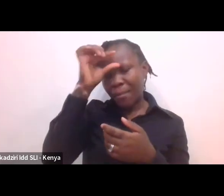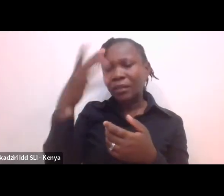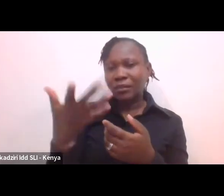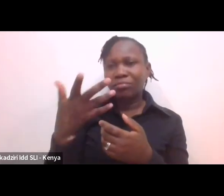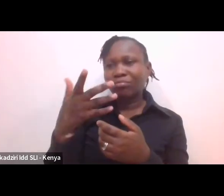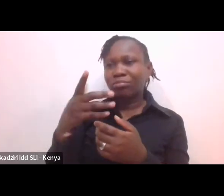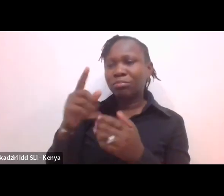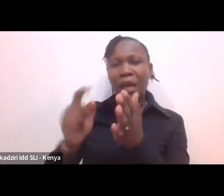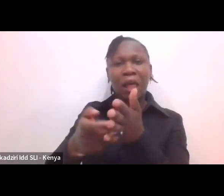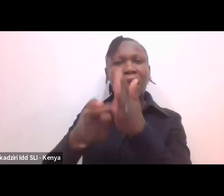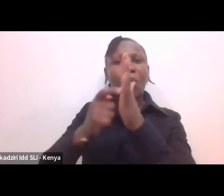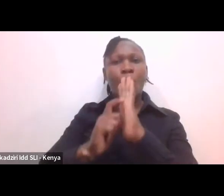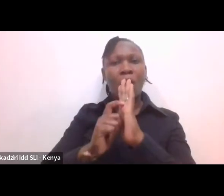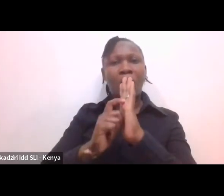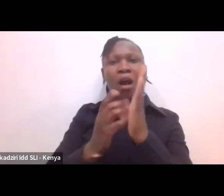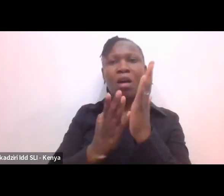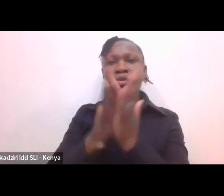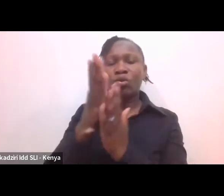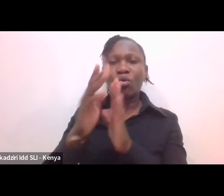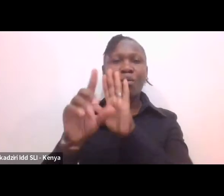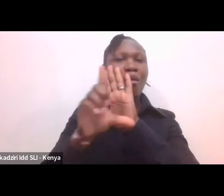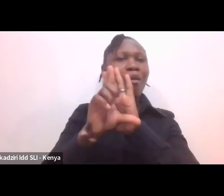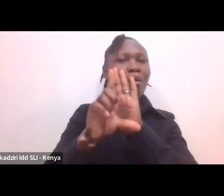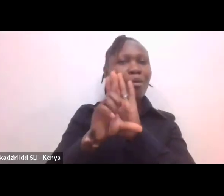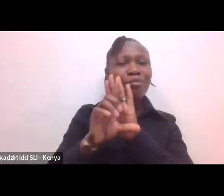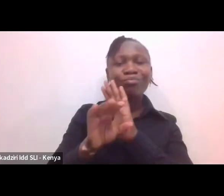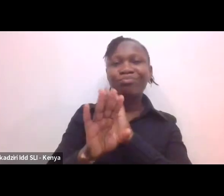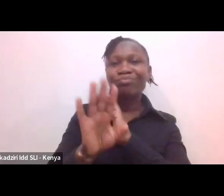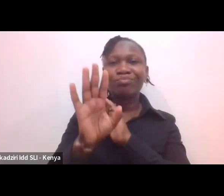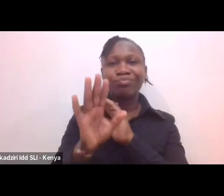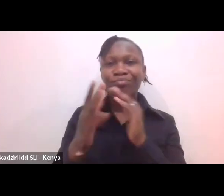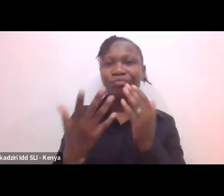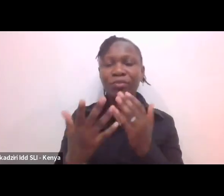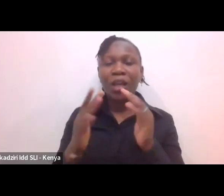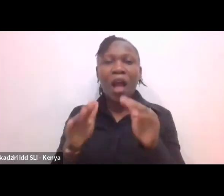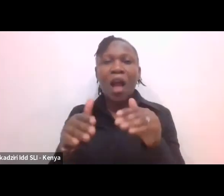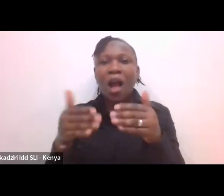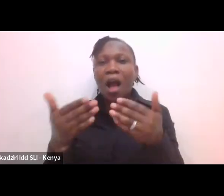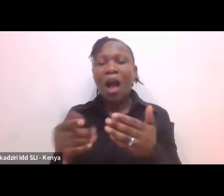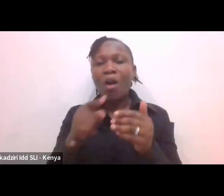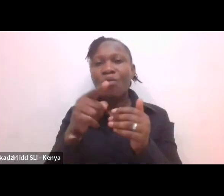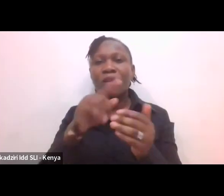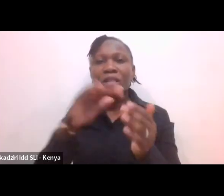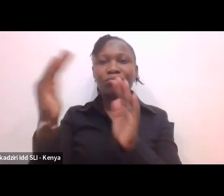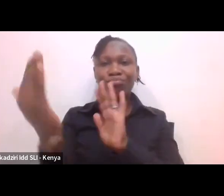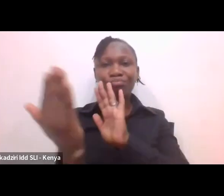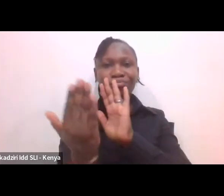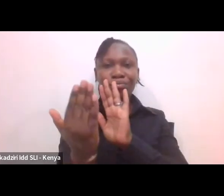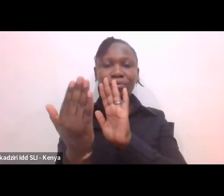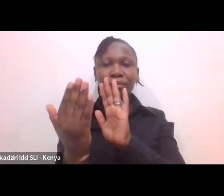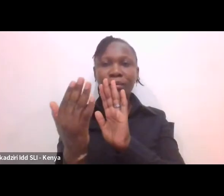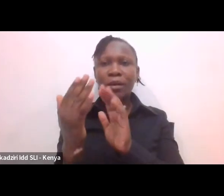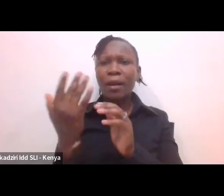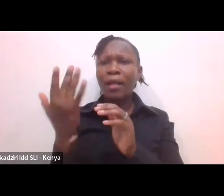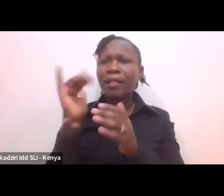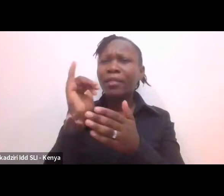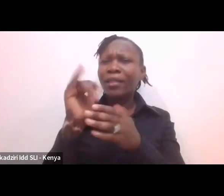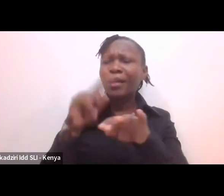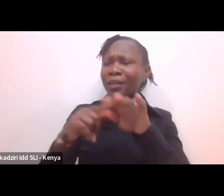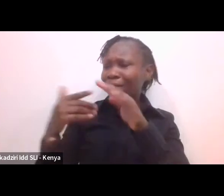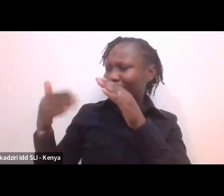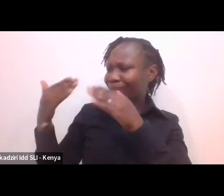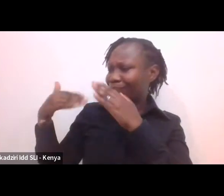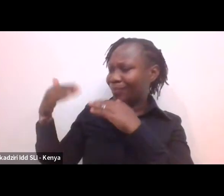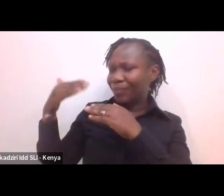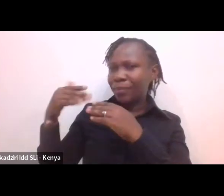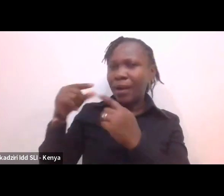through legislation. And how that was approached in that time was special